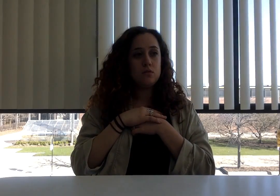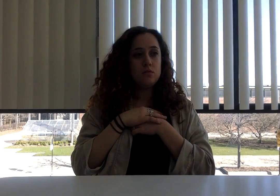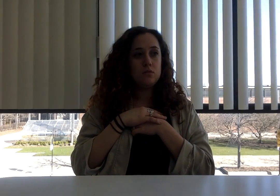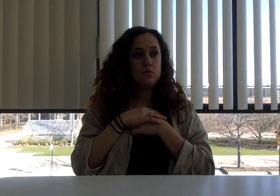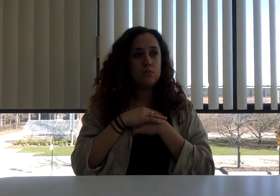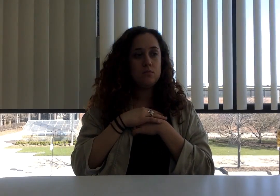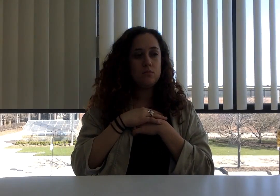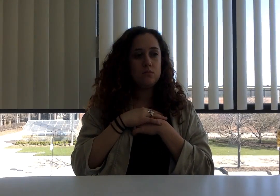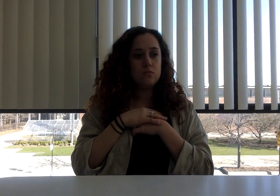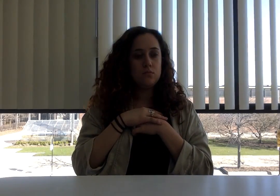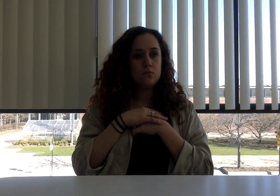the fact that